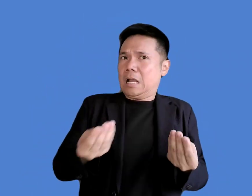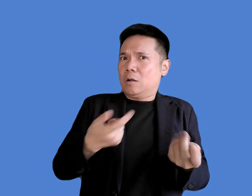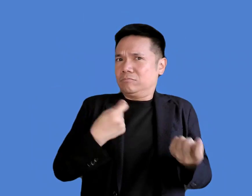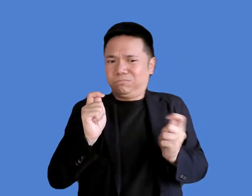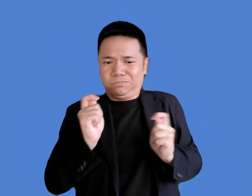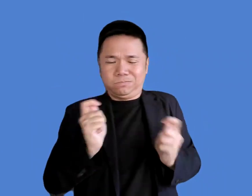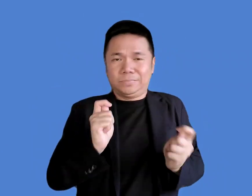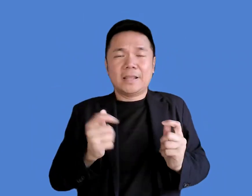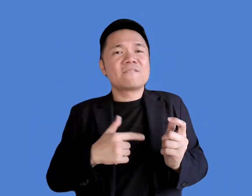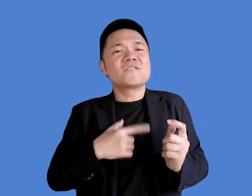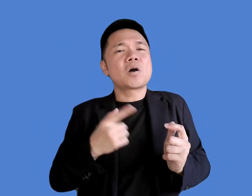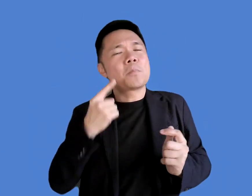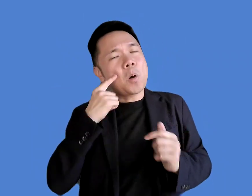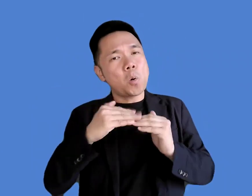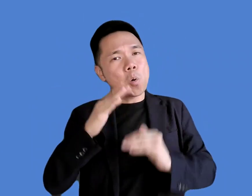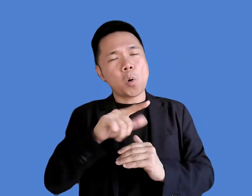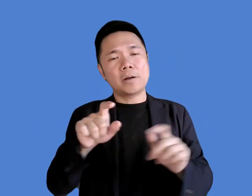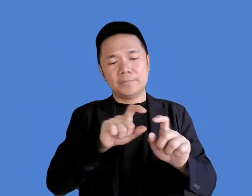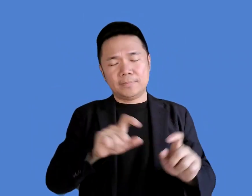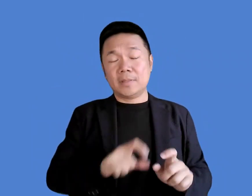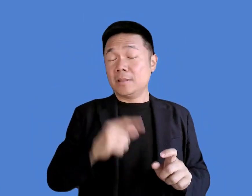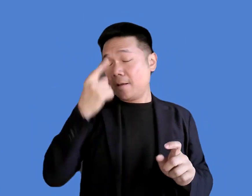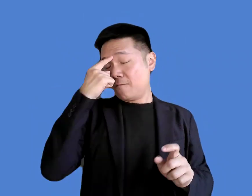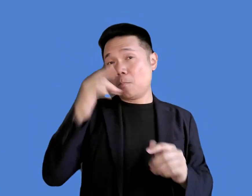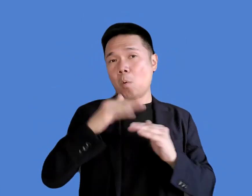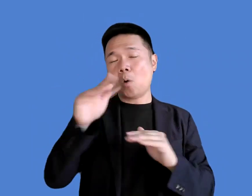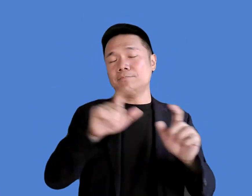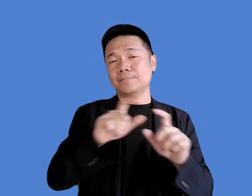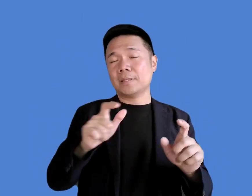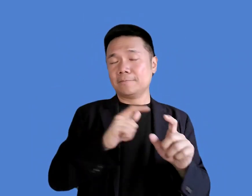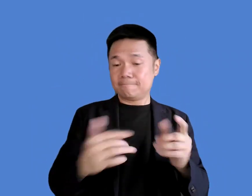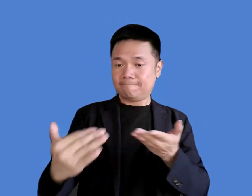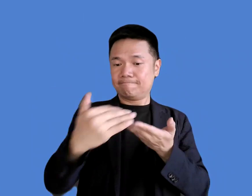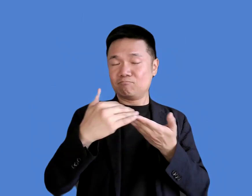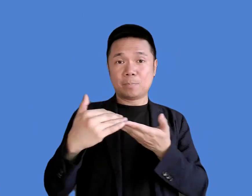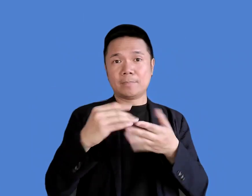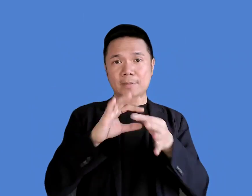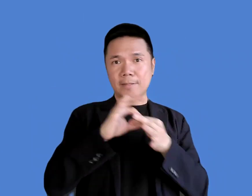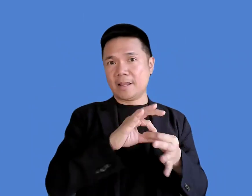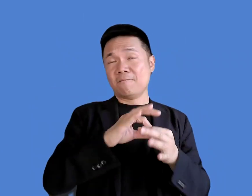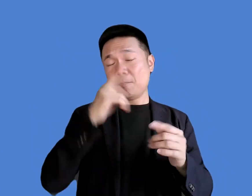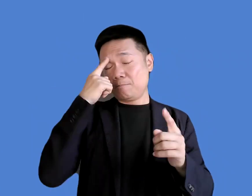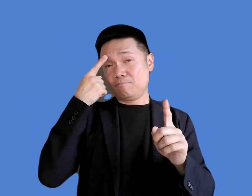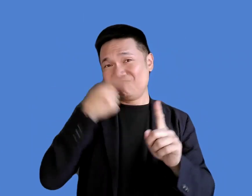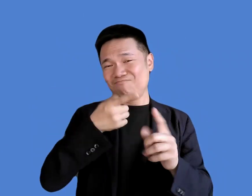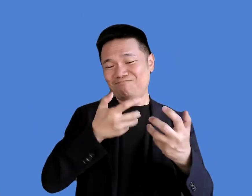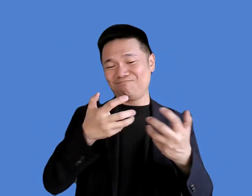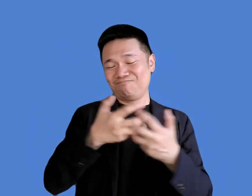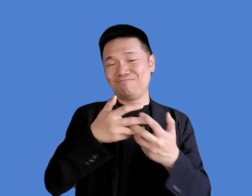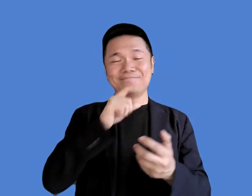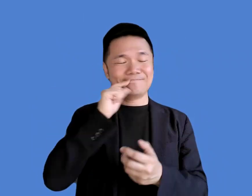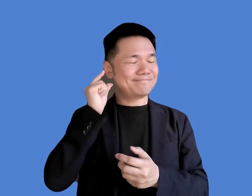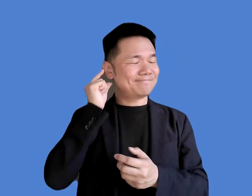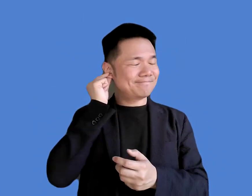opportunity to handhold companies and embrace a much more gender responsive innovation approach and help them